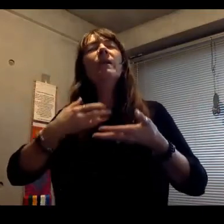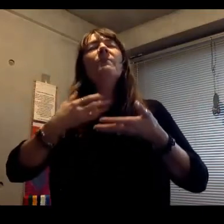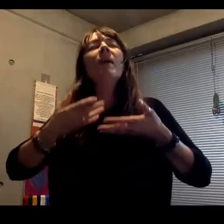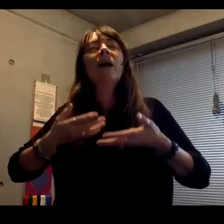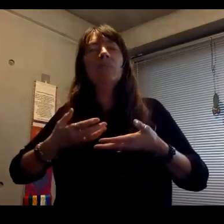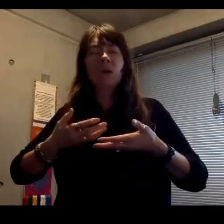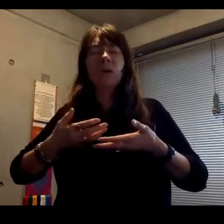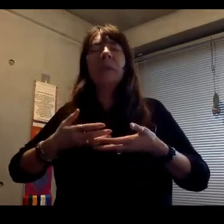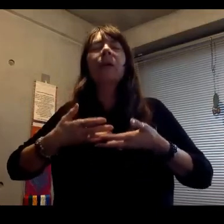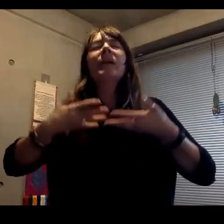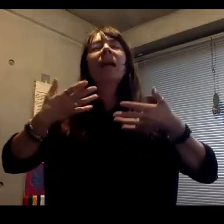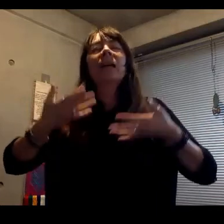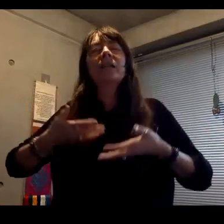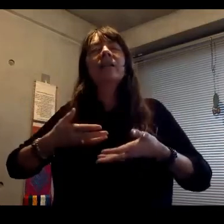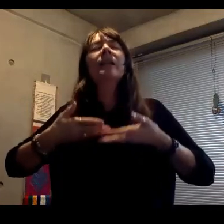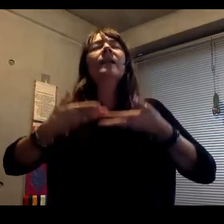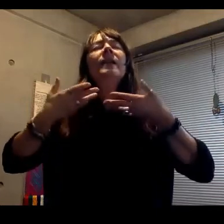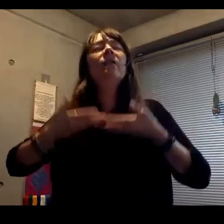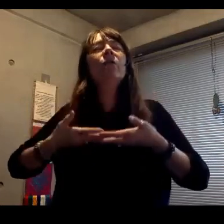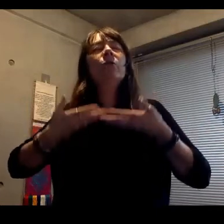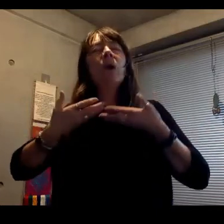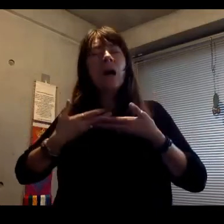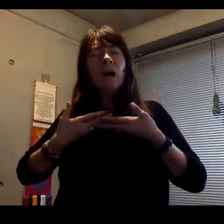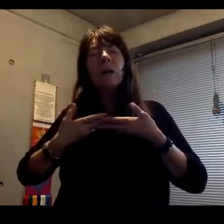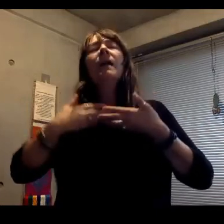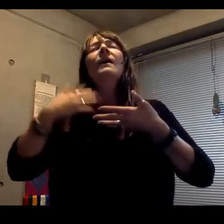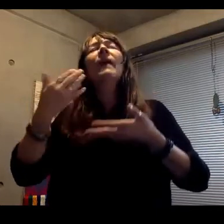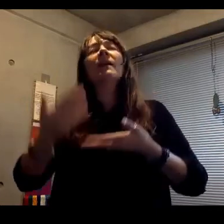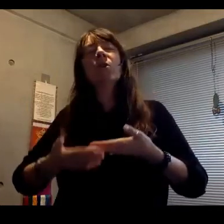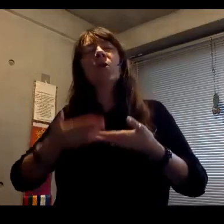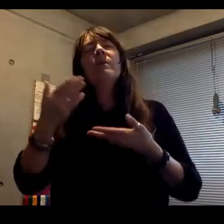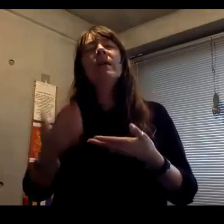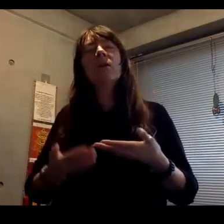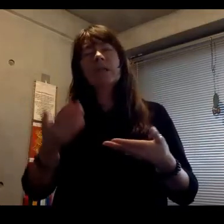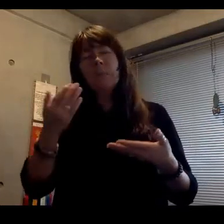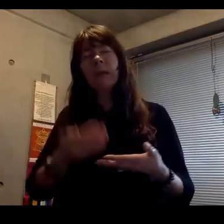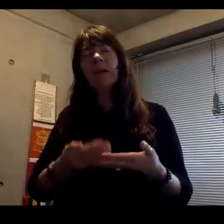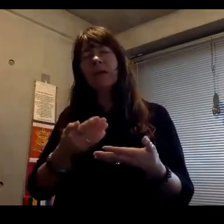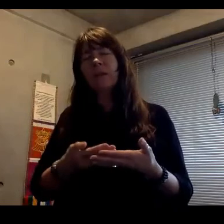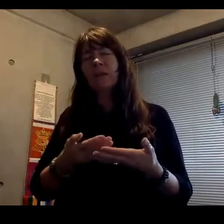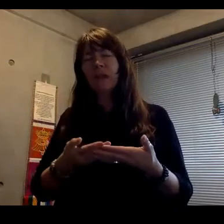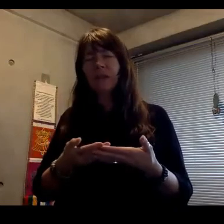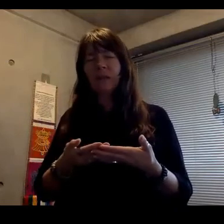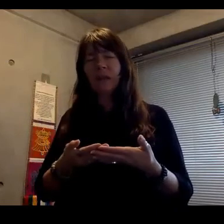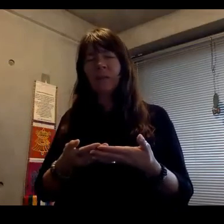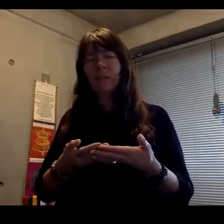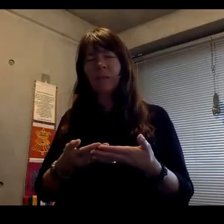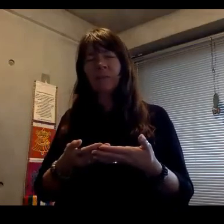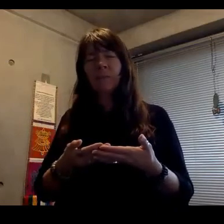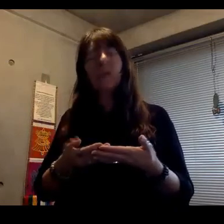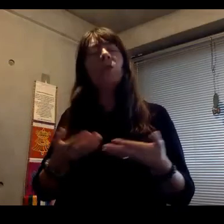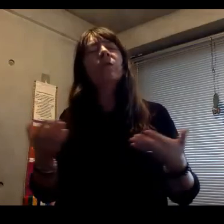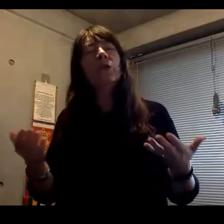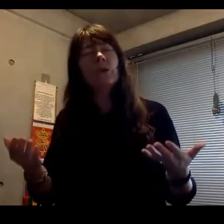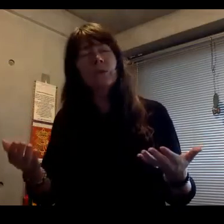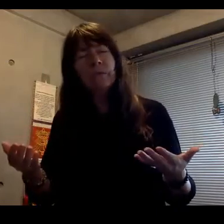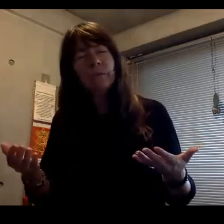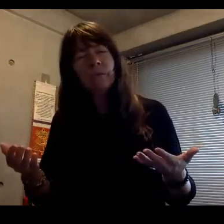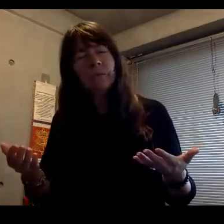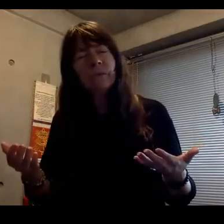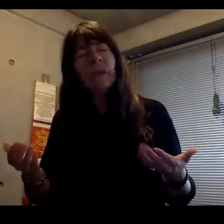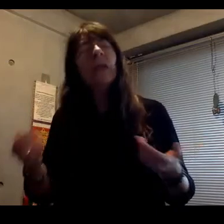you remember and become enlightened and leave who you are, that could be your experience in this lifetime. Good for